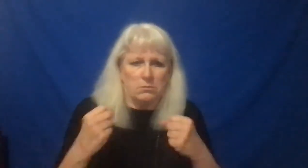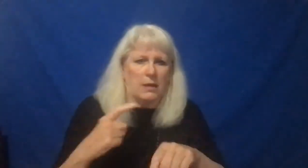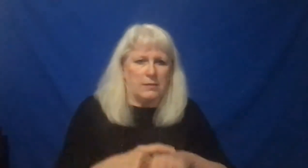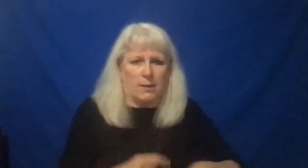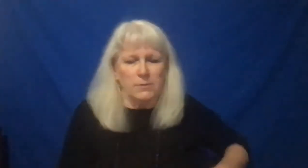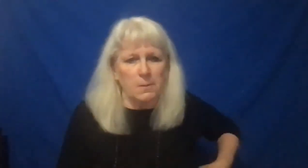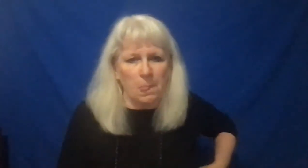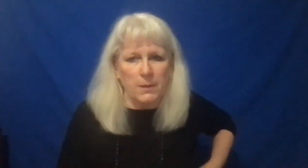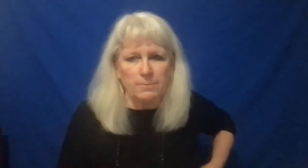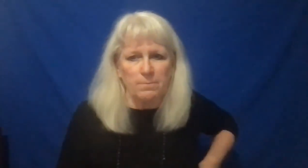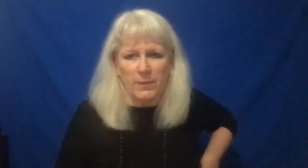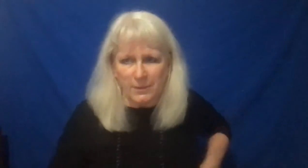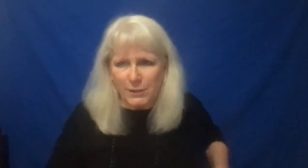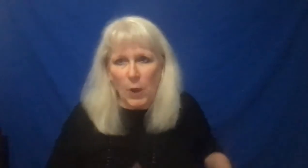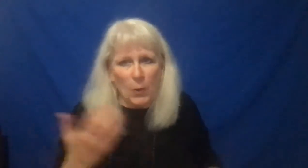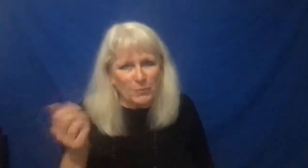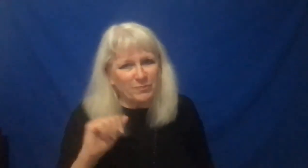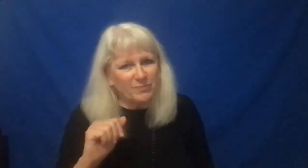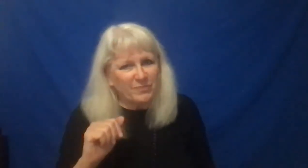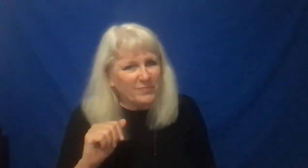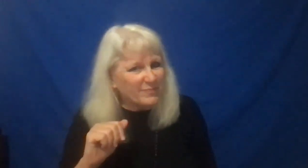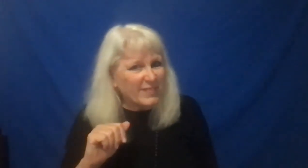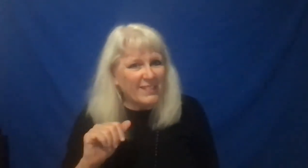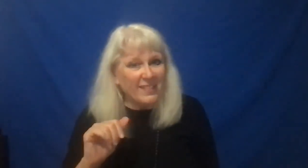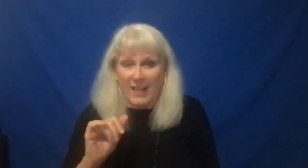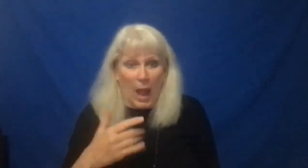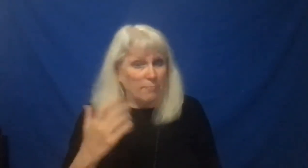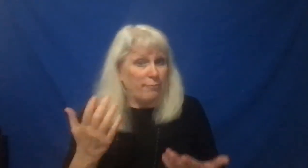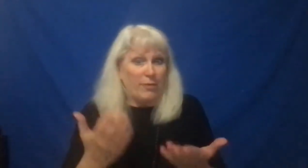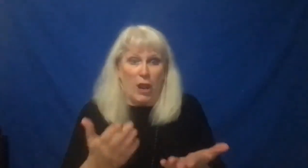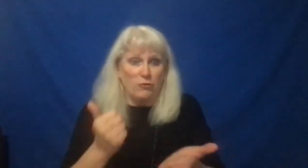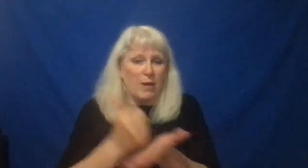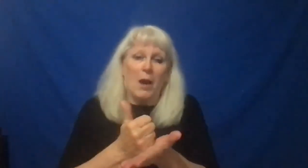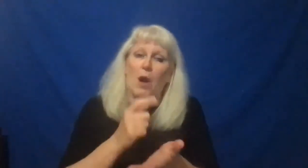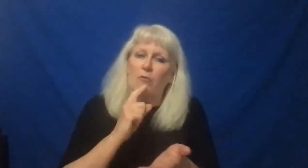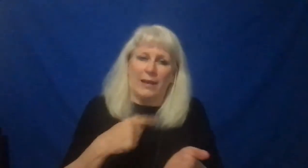been involved in mainly referring to our